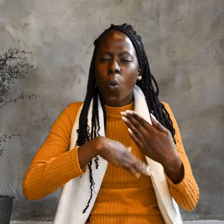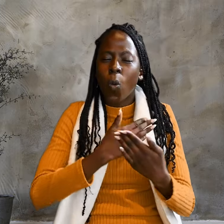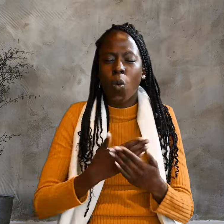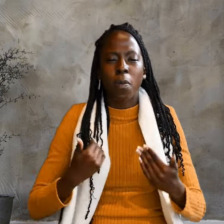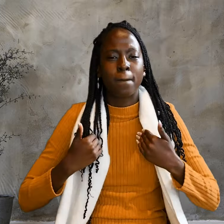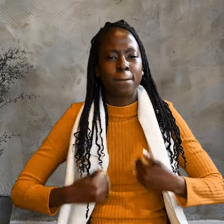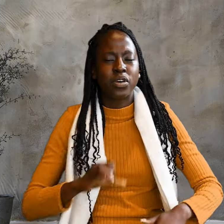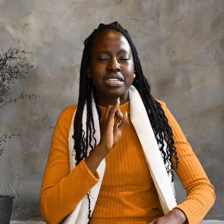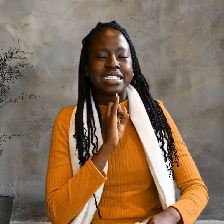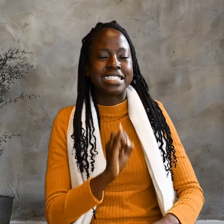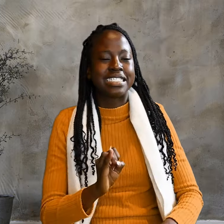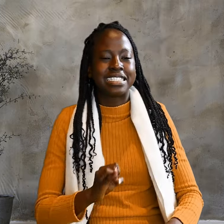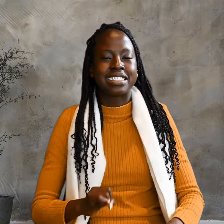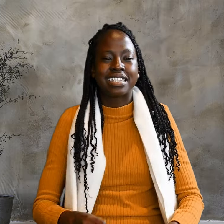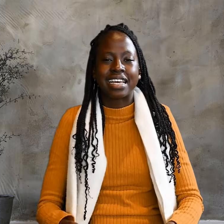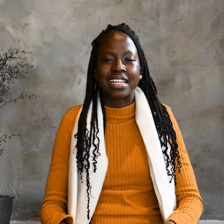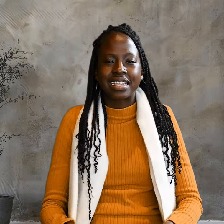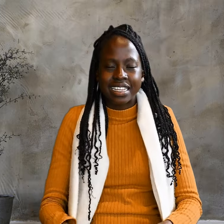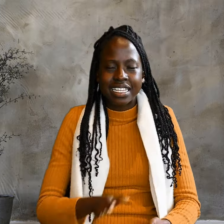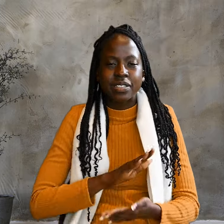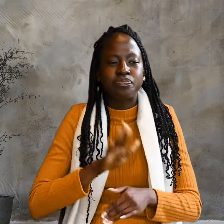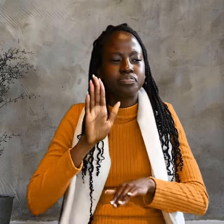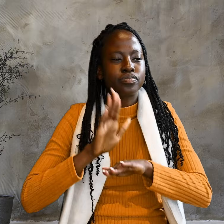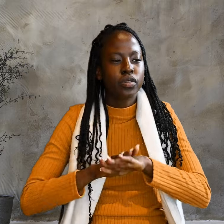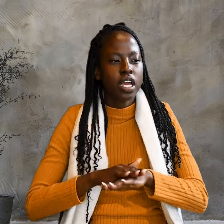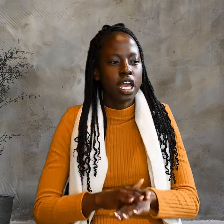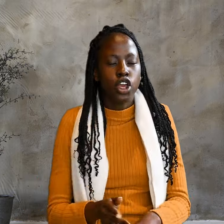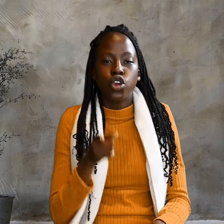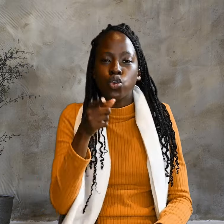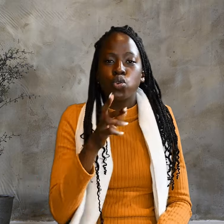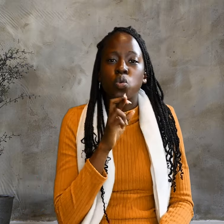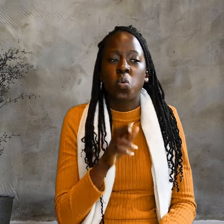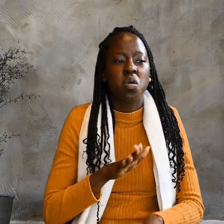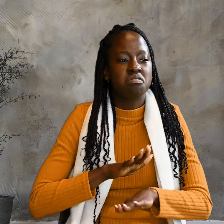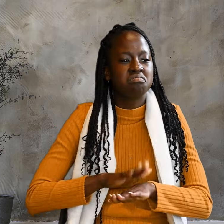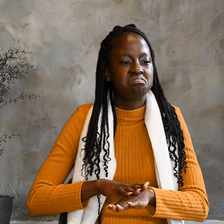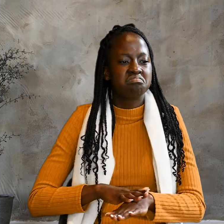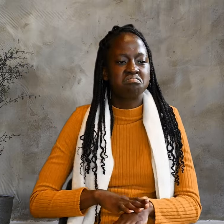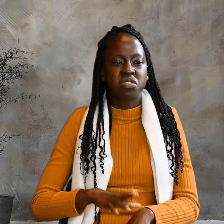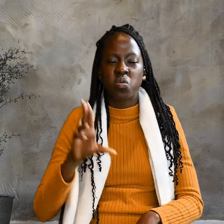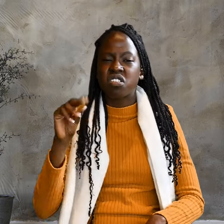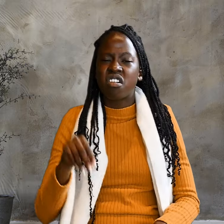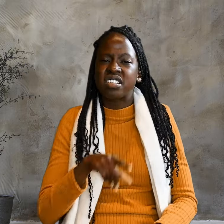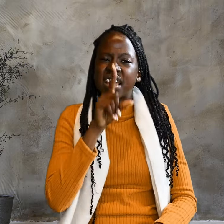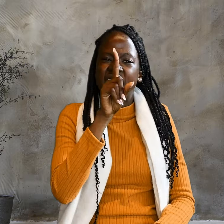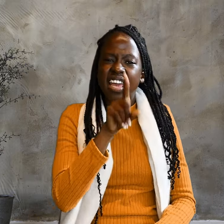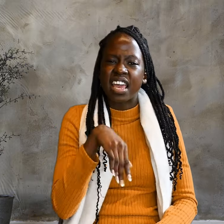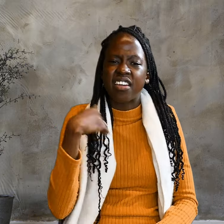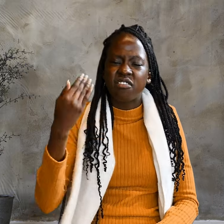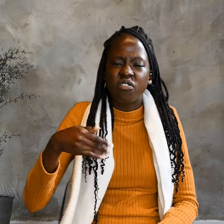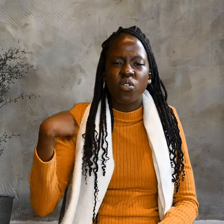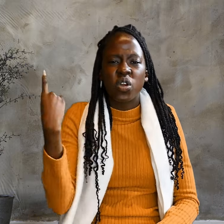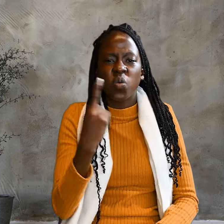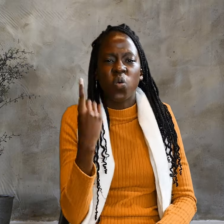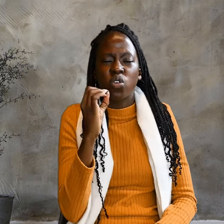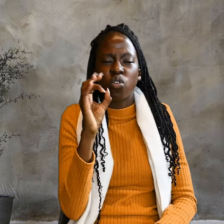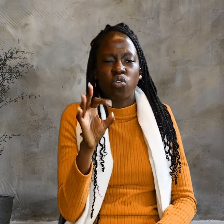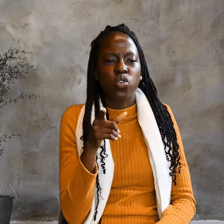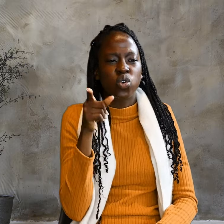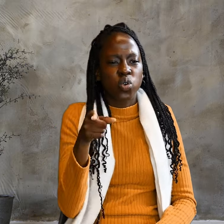clean. And you are clean, though not every one of you." For he knew who was